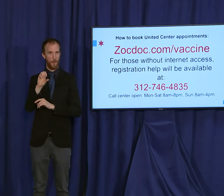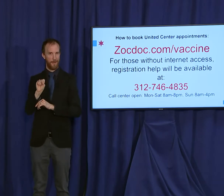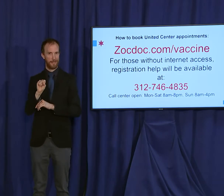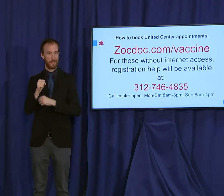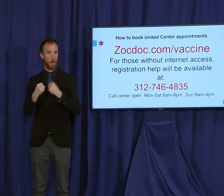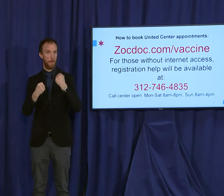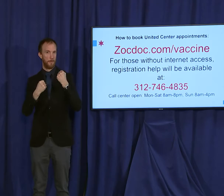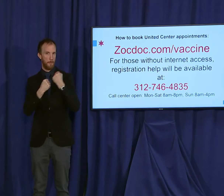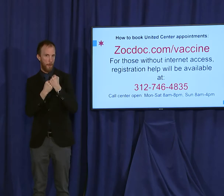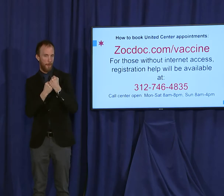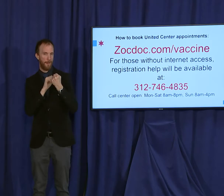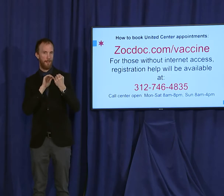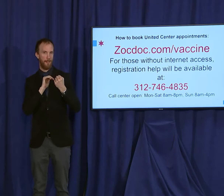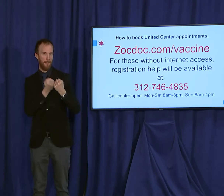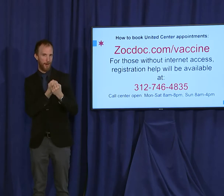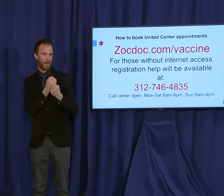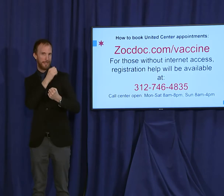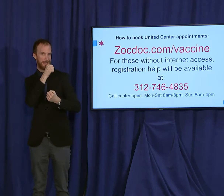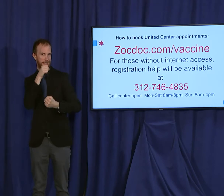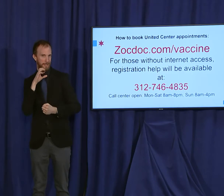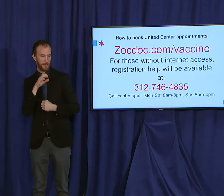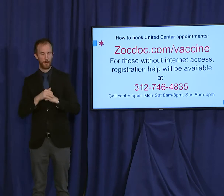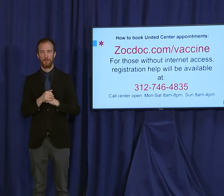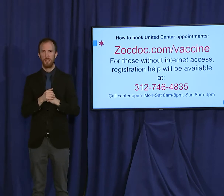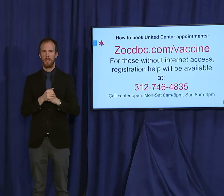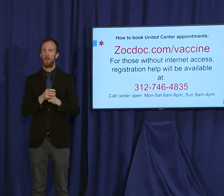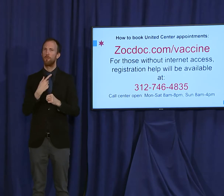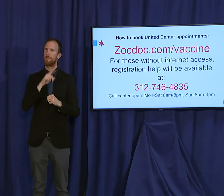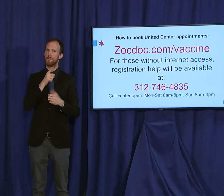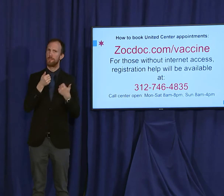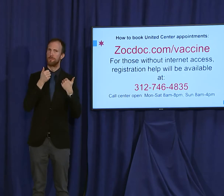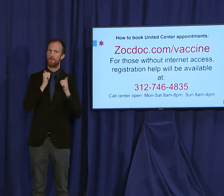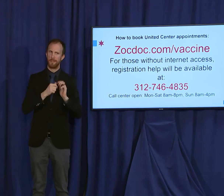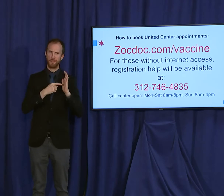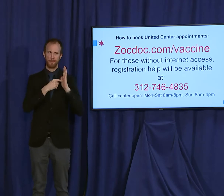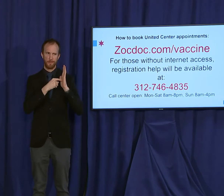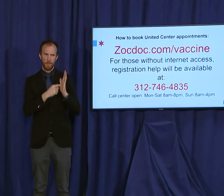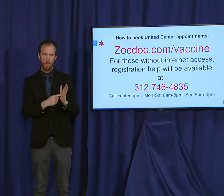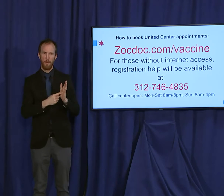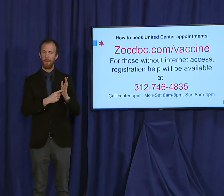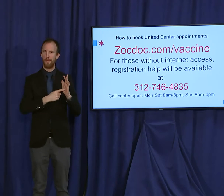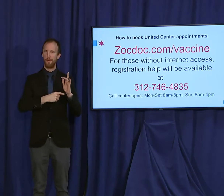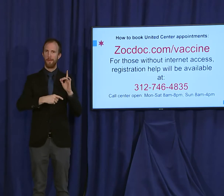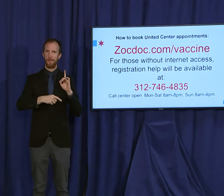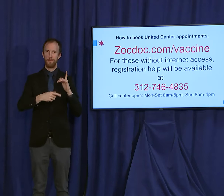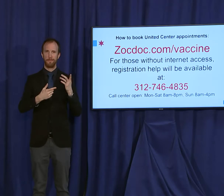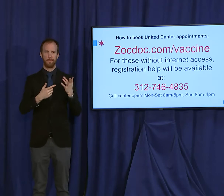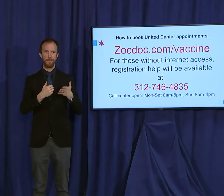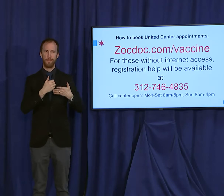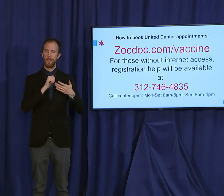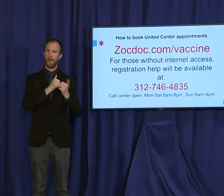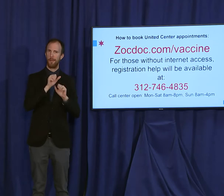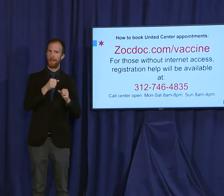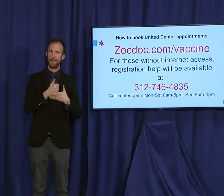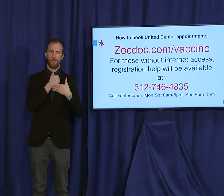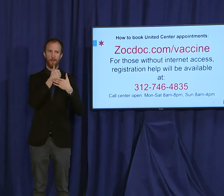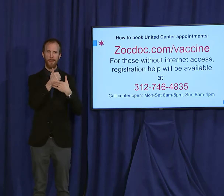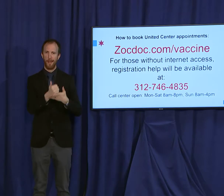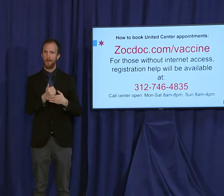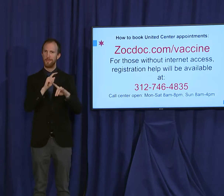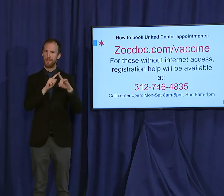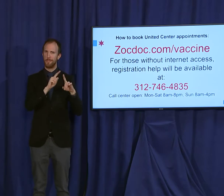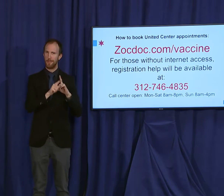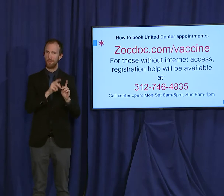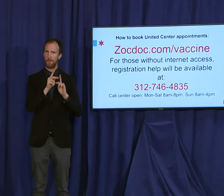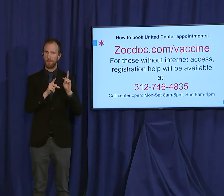These efforts showcase the endlessly positive impact that come from leaders at all levels of government and from departments of all kinds coming